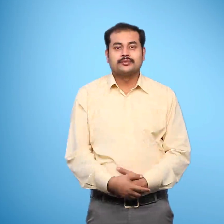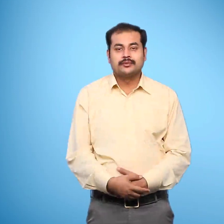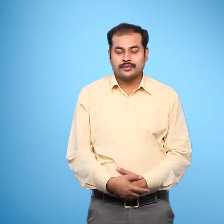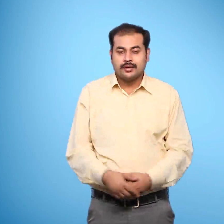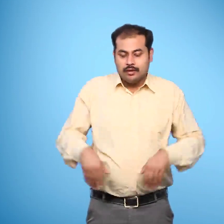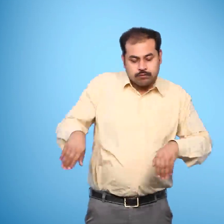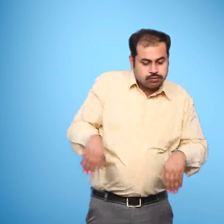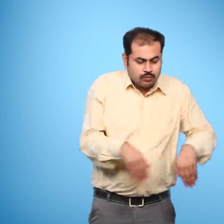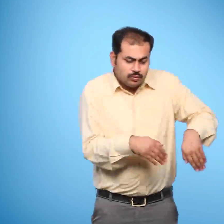and bear.